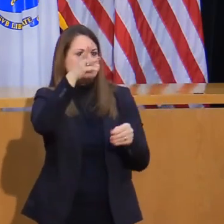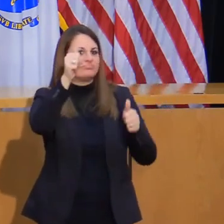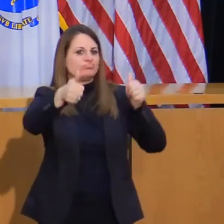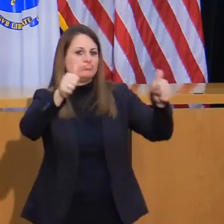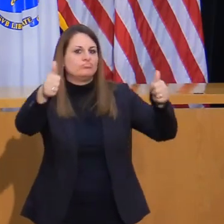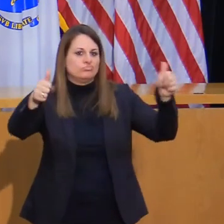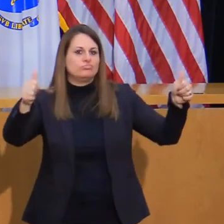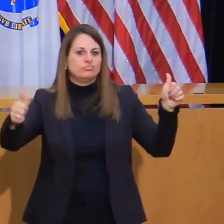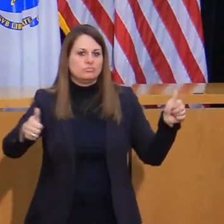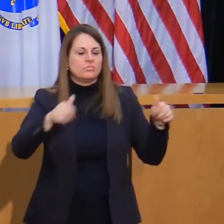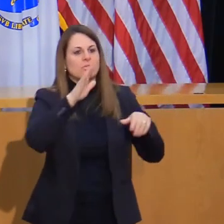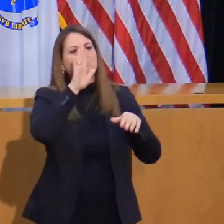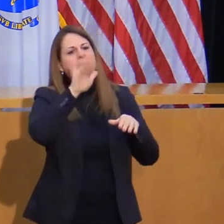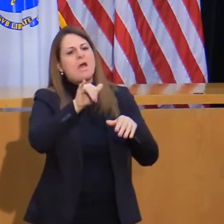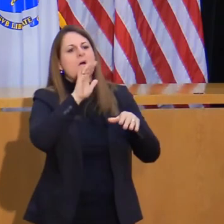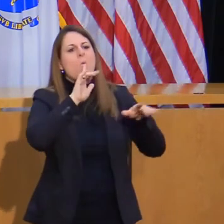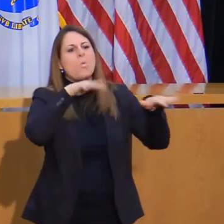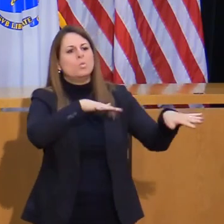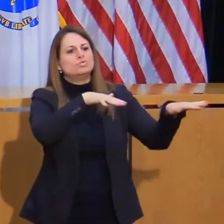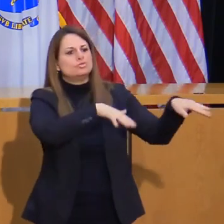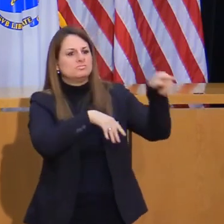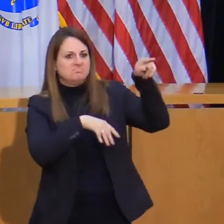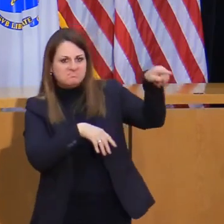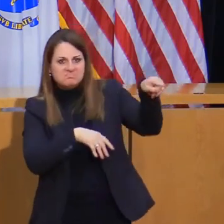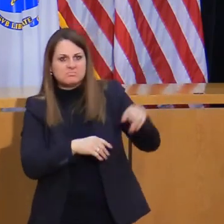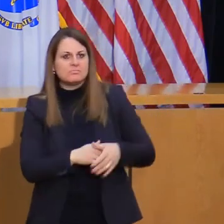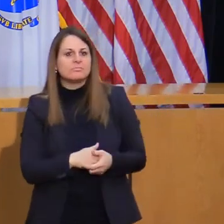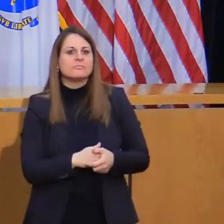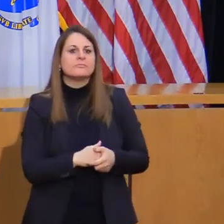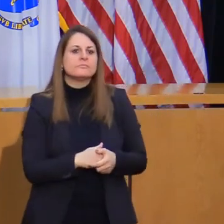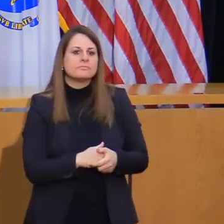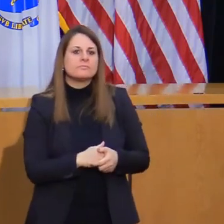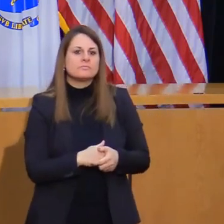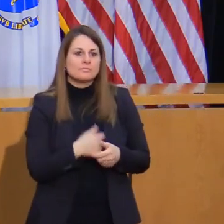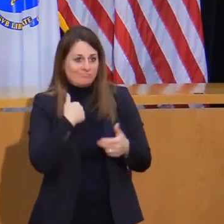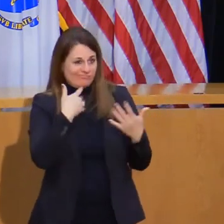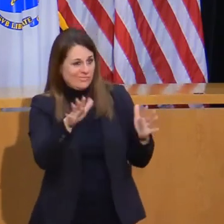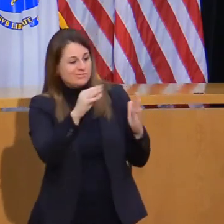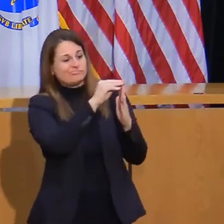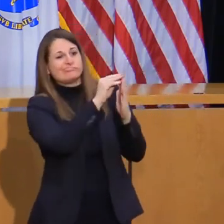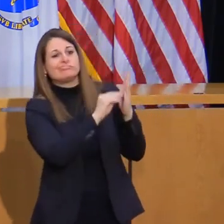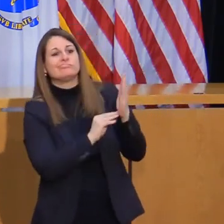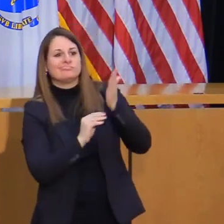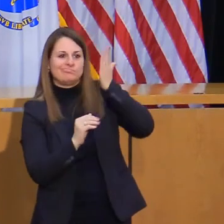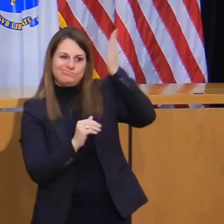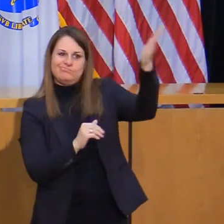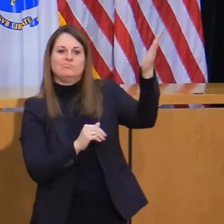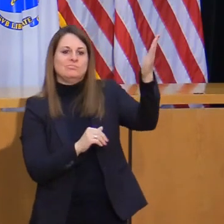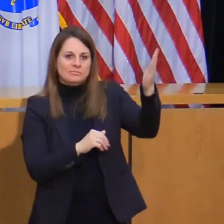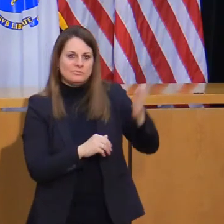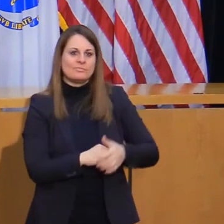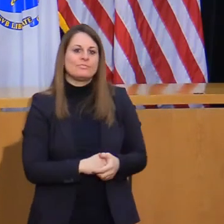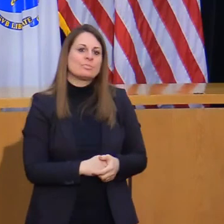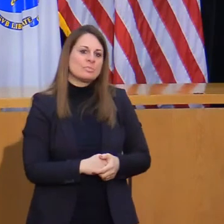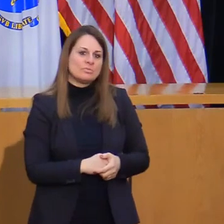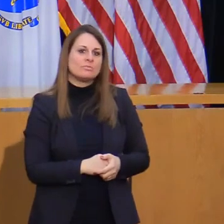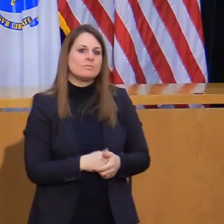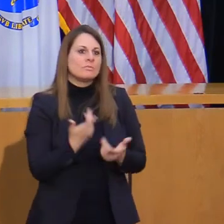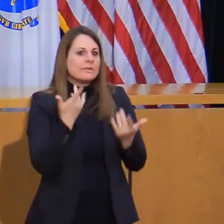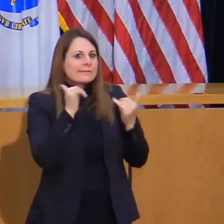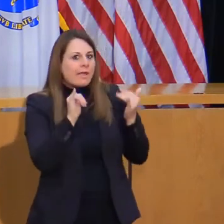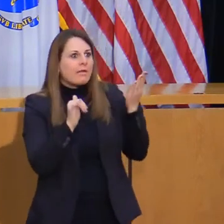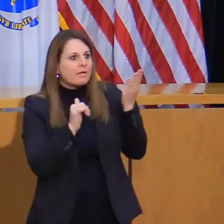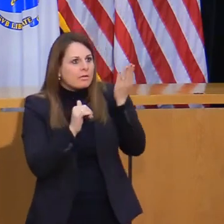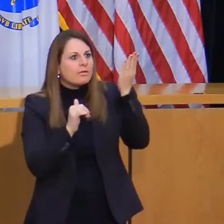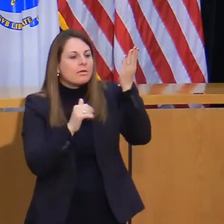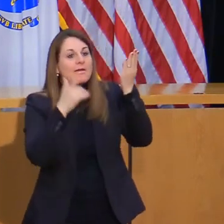large, fully developed proposal in front of the federal government, and we lost a long period of time as that thing went through review. Now, there are